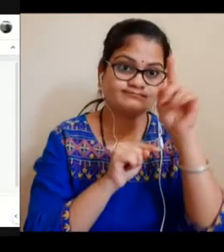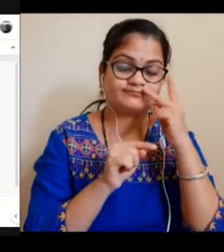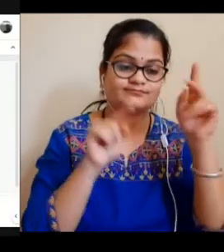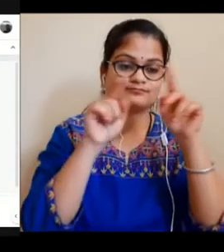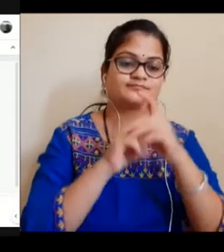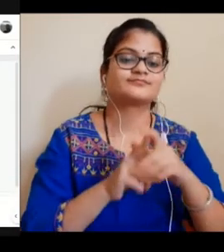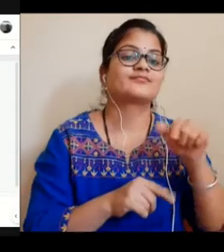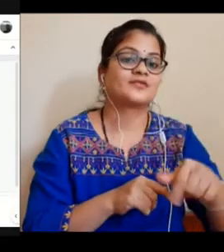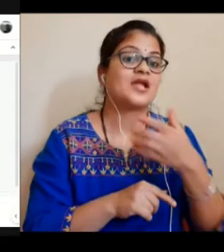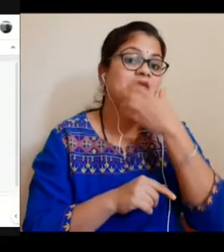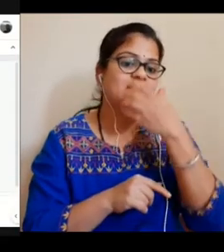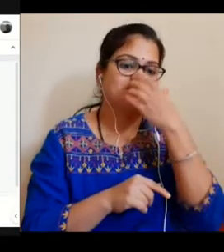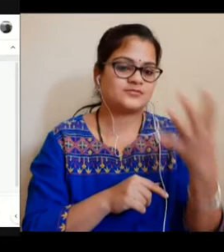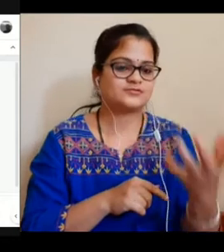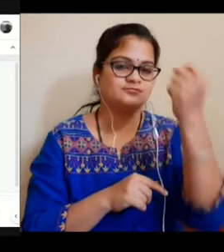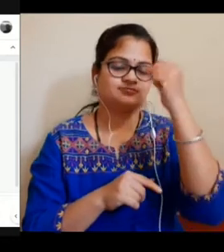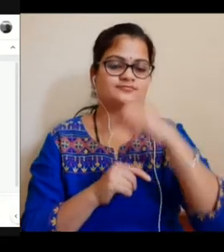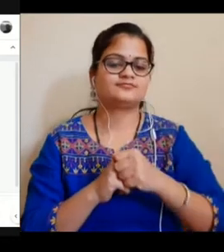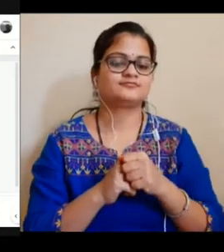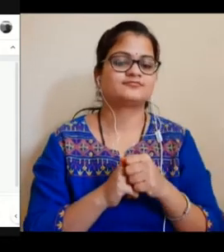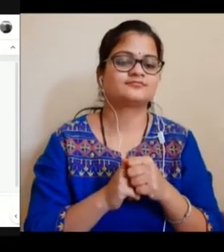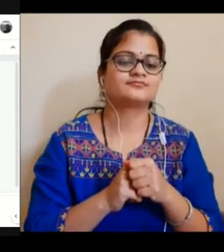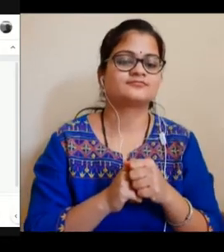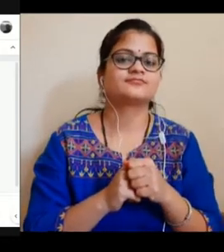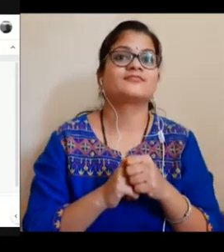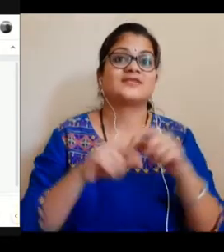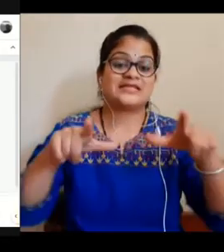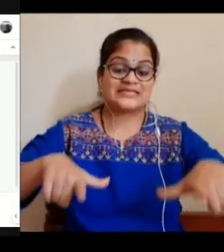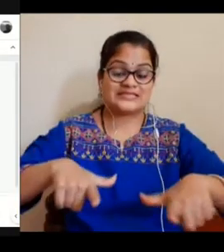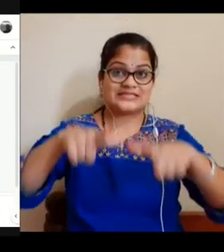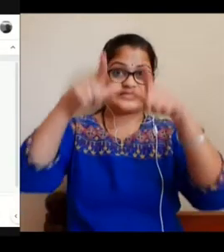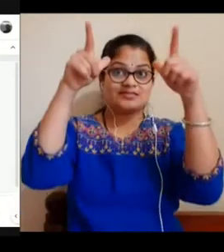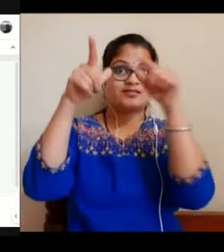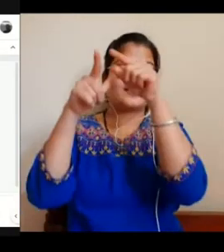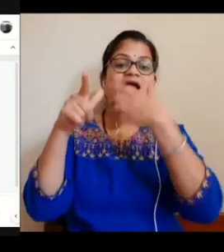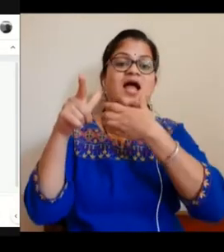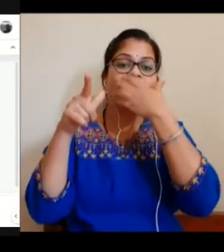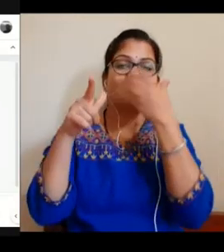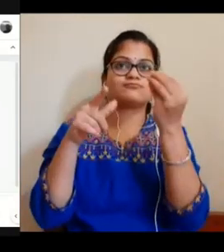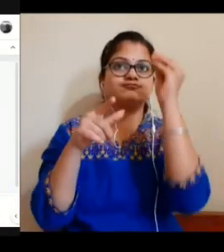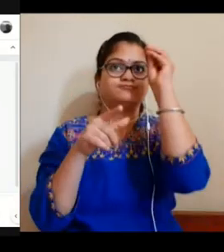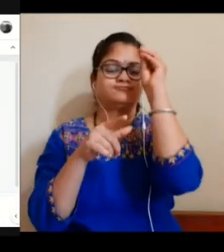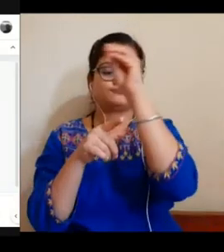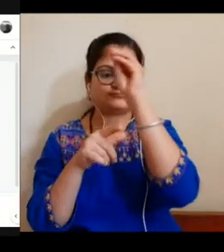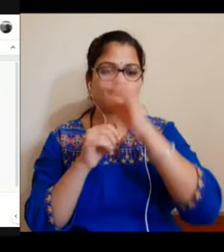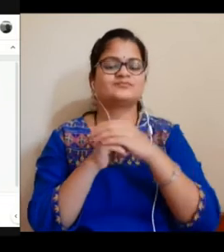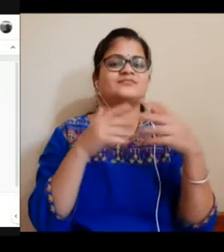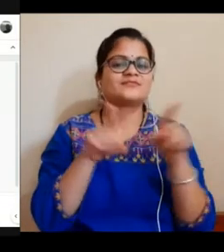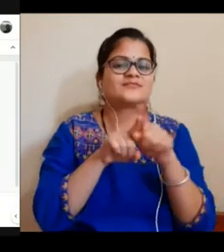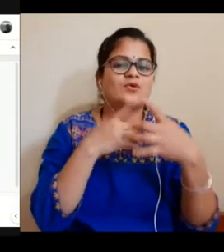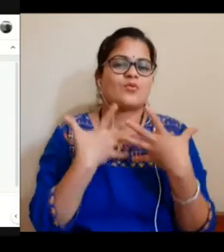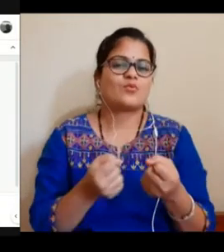So I got my apples. So now I'm going to place my apples on the tree. And now I just